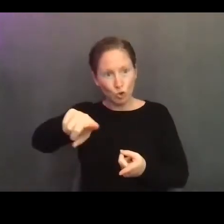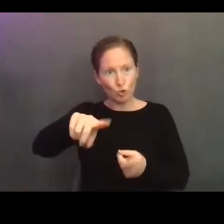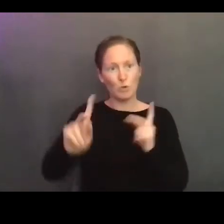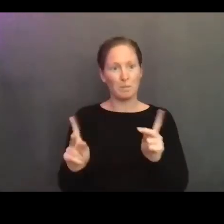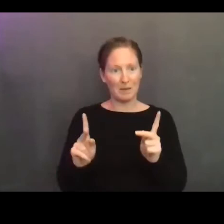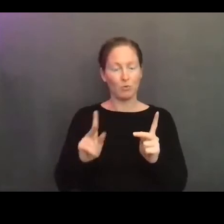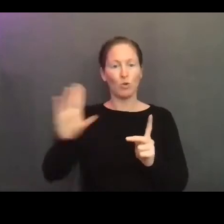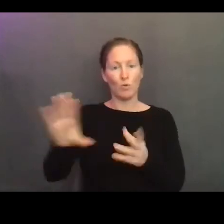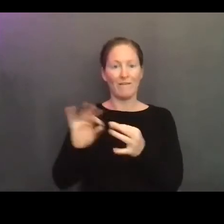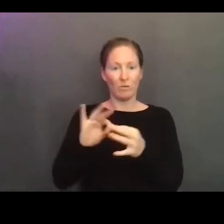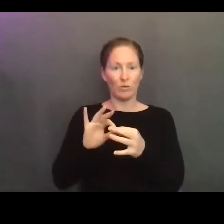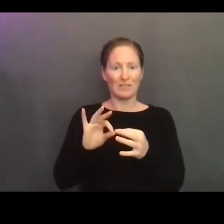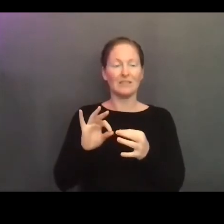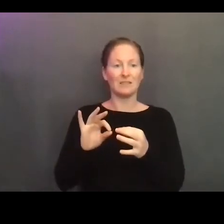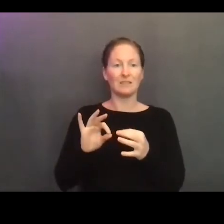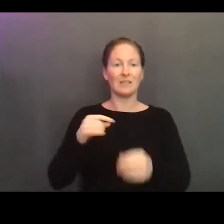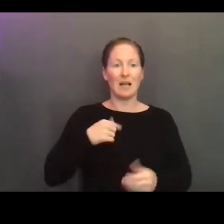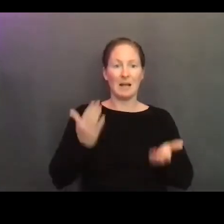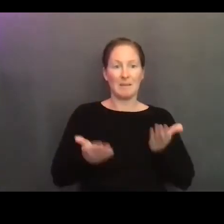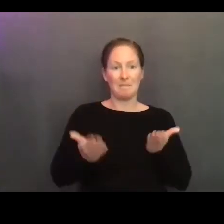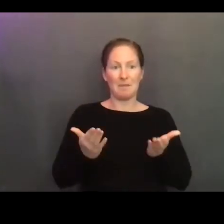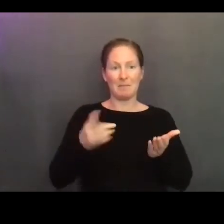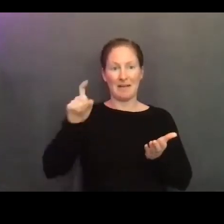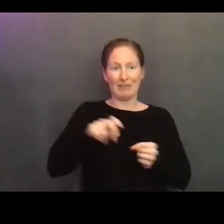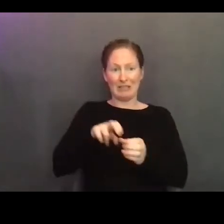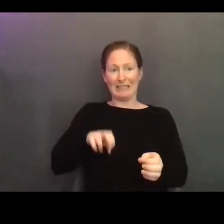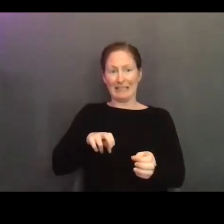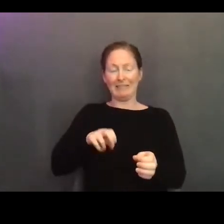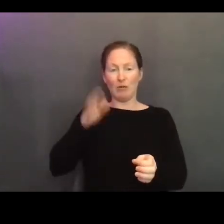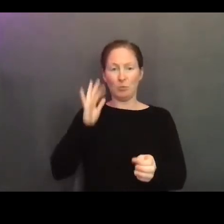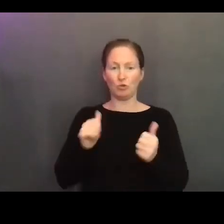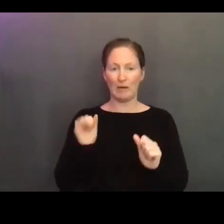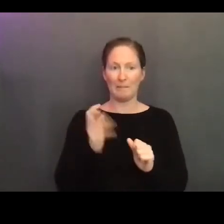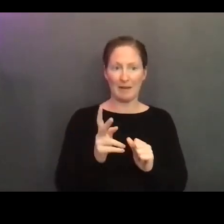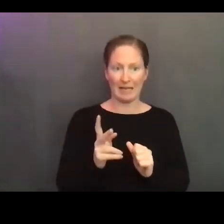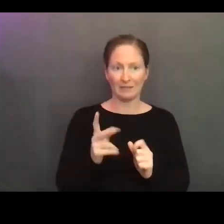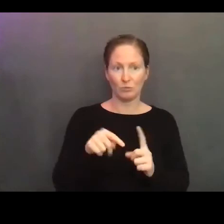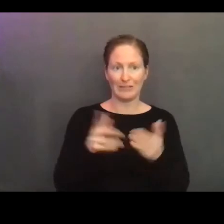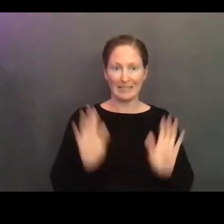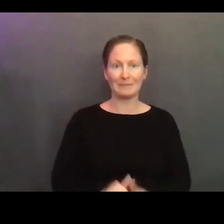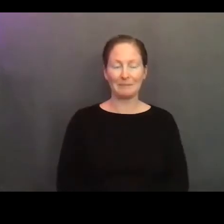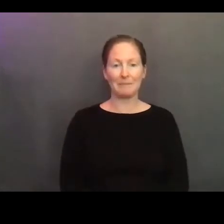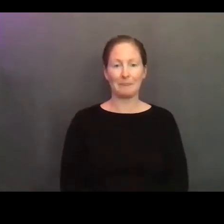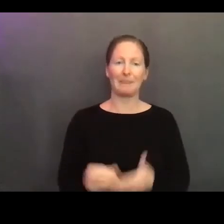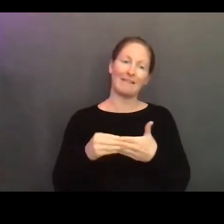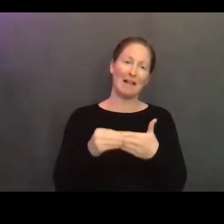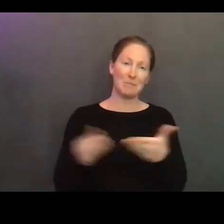think I might have to drop off. I'm speaking next, but I'll try to join back as soon as I get done. Okay. We're a flexible